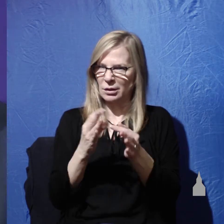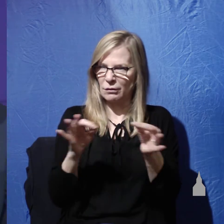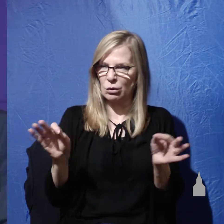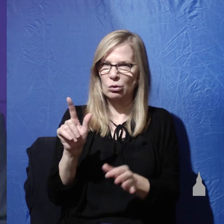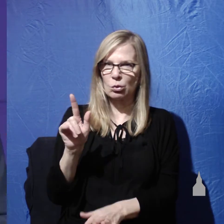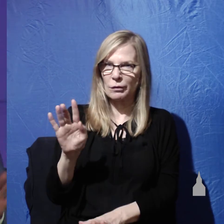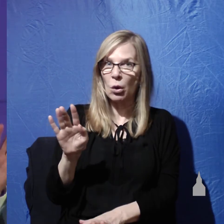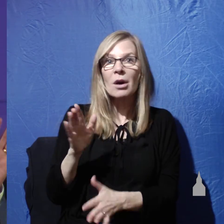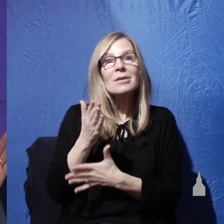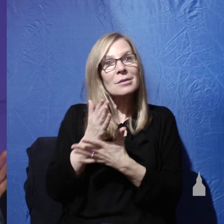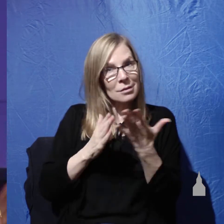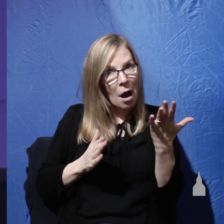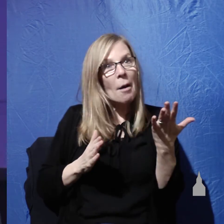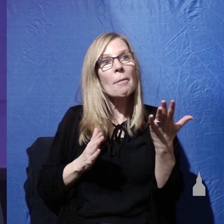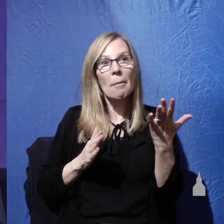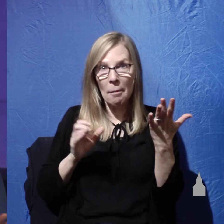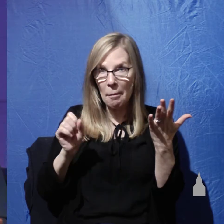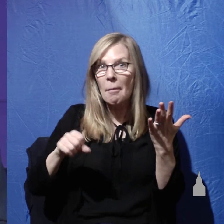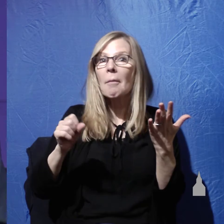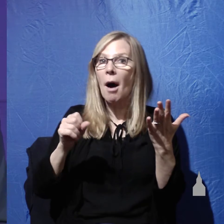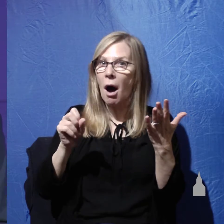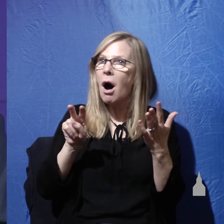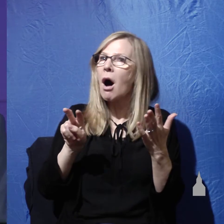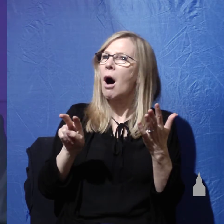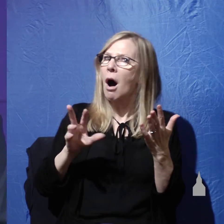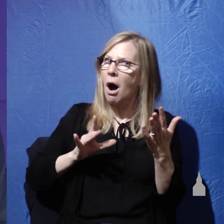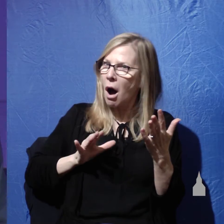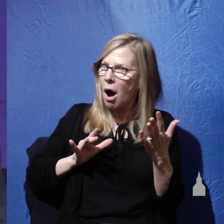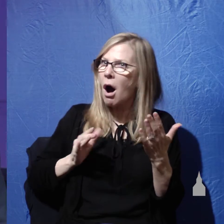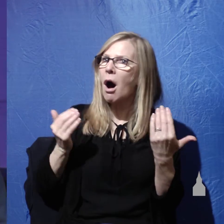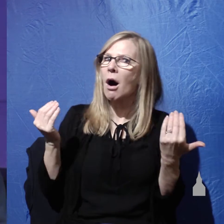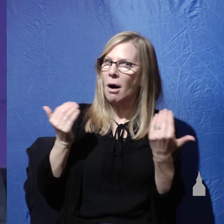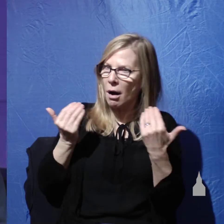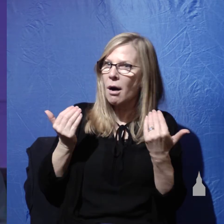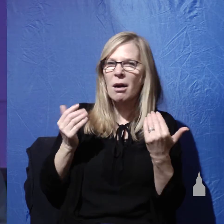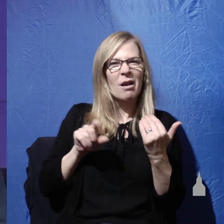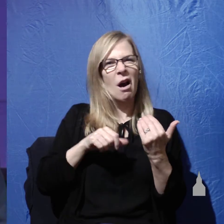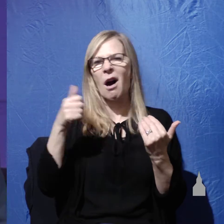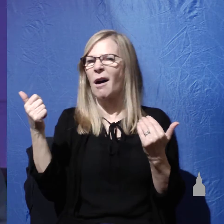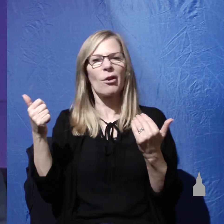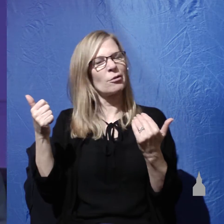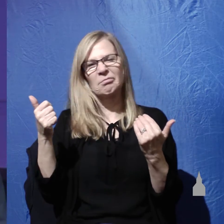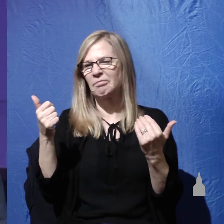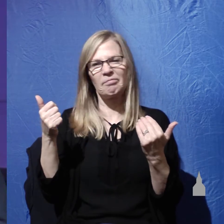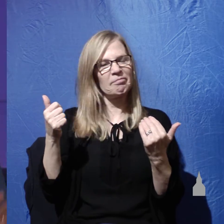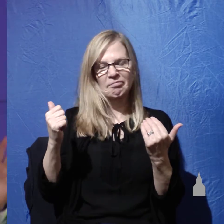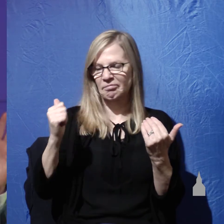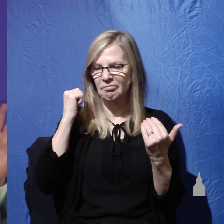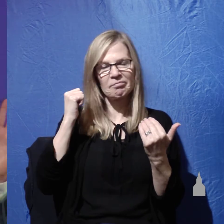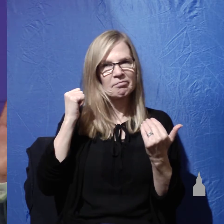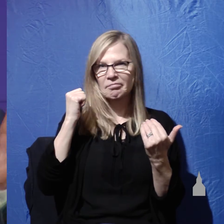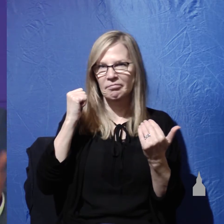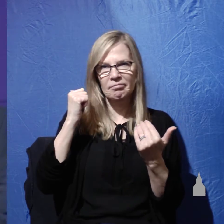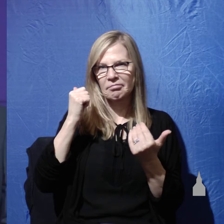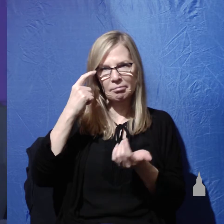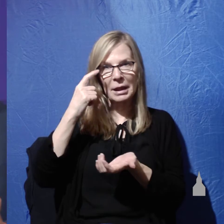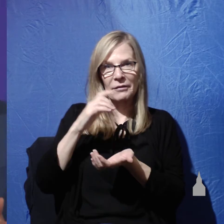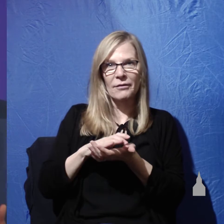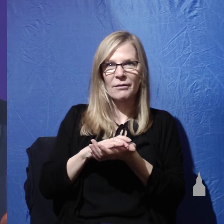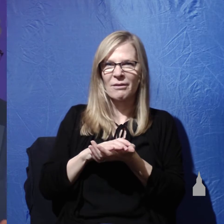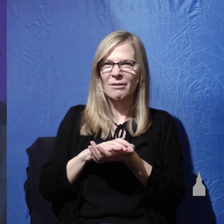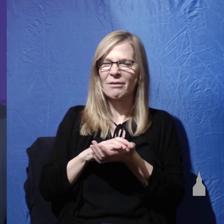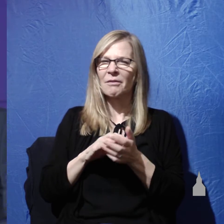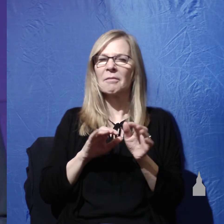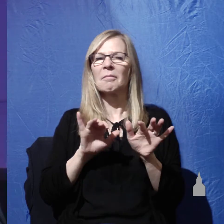24. Some were being persuaded by the things spoken, but others would not believe. Now listen, this